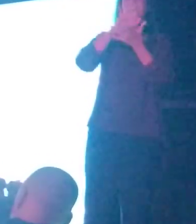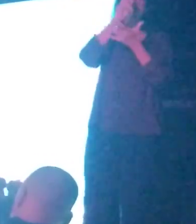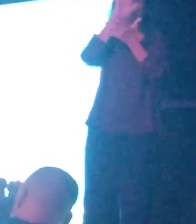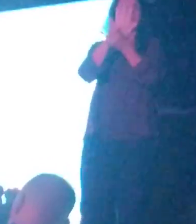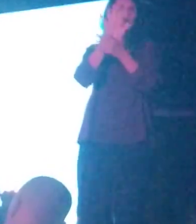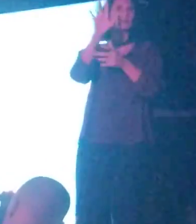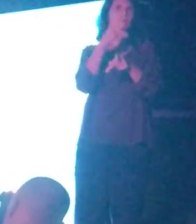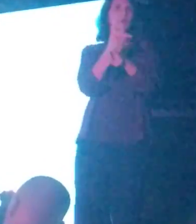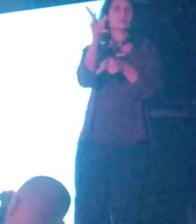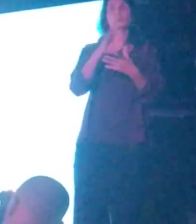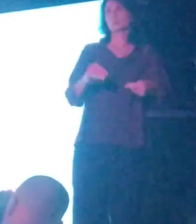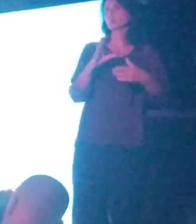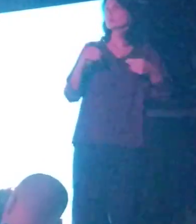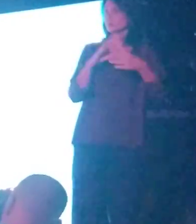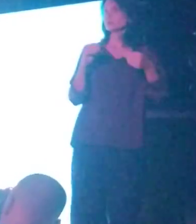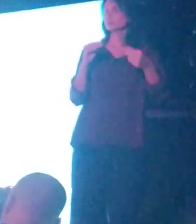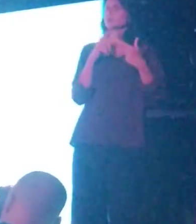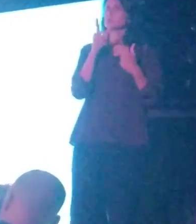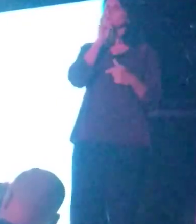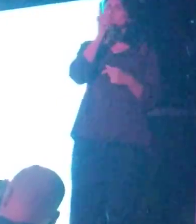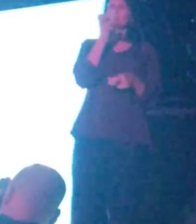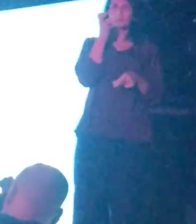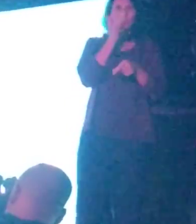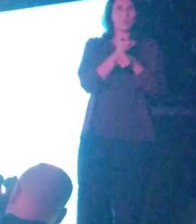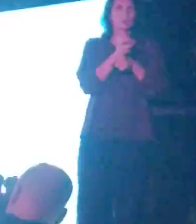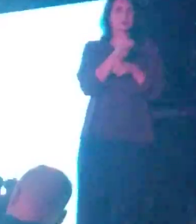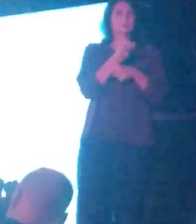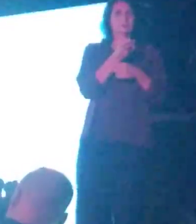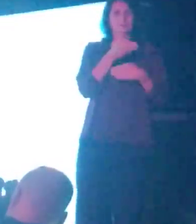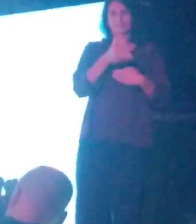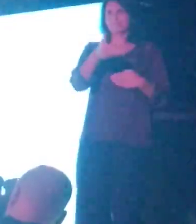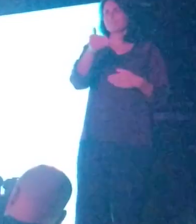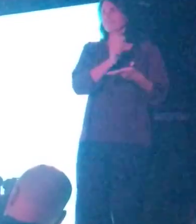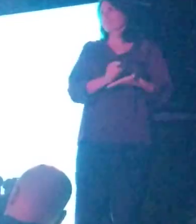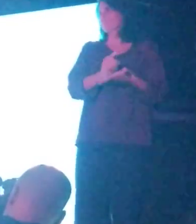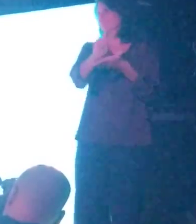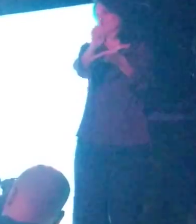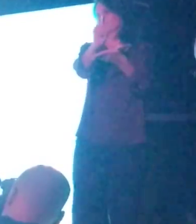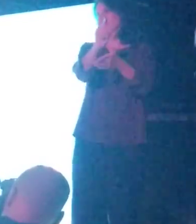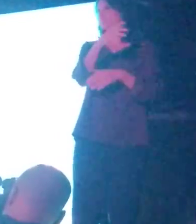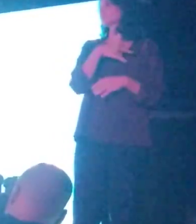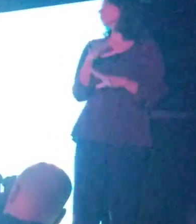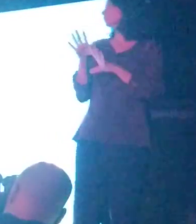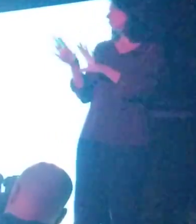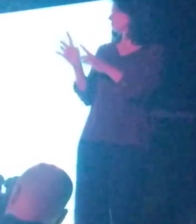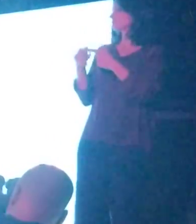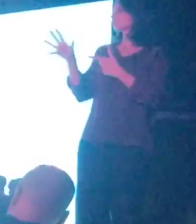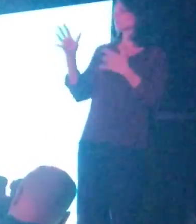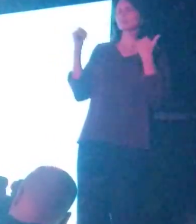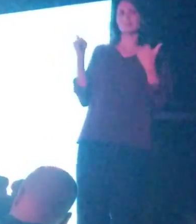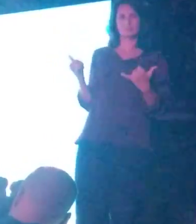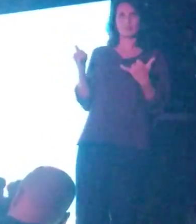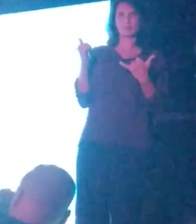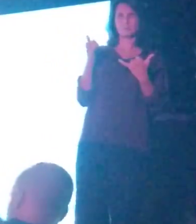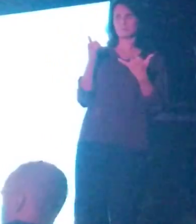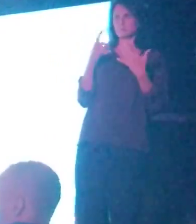a hard couple of weeks. So we're 53 days away from the midterms. How do we make sure, I mean, A, do you think this is